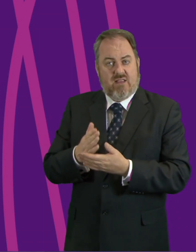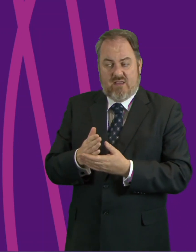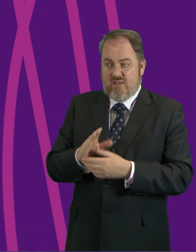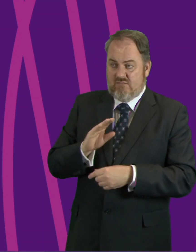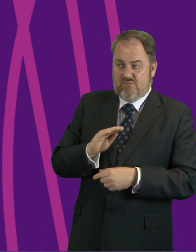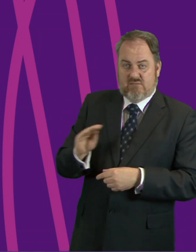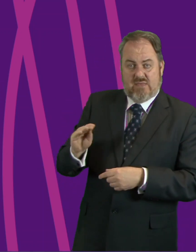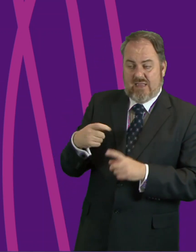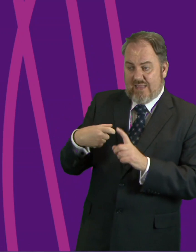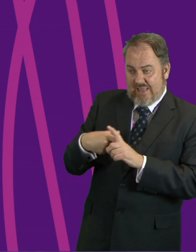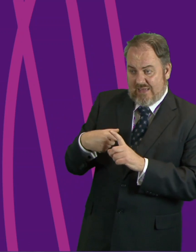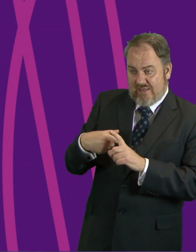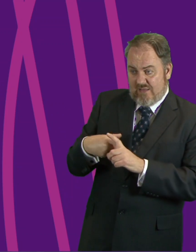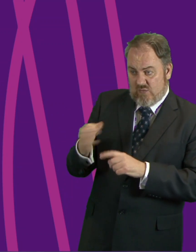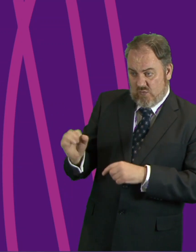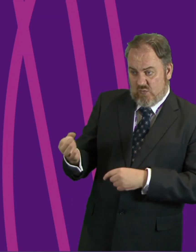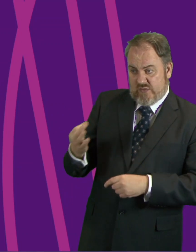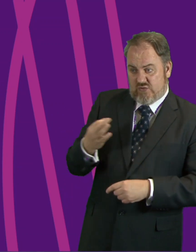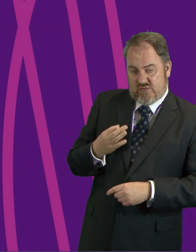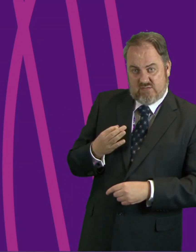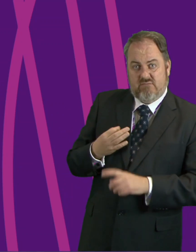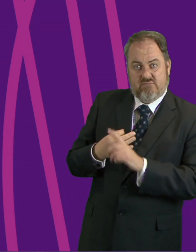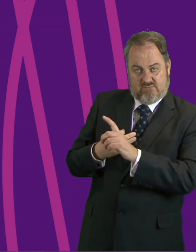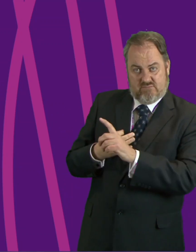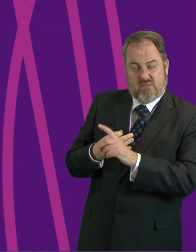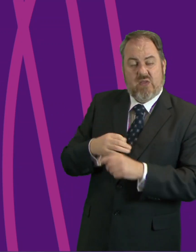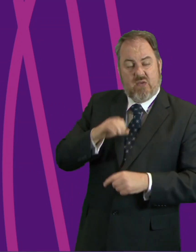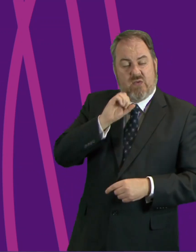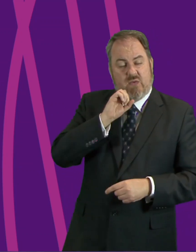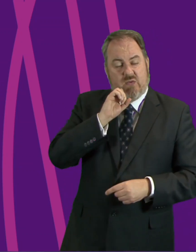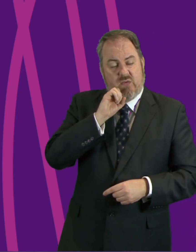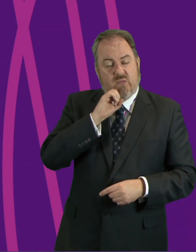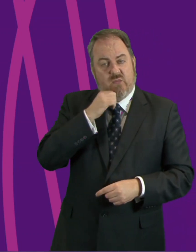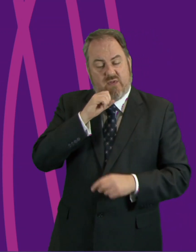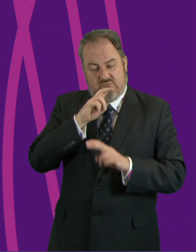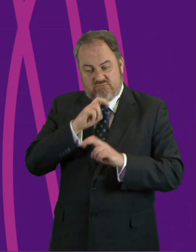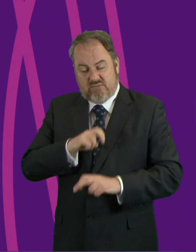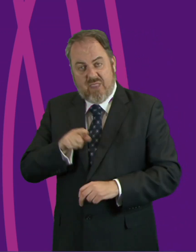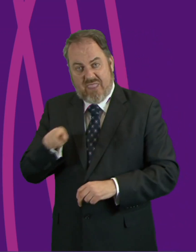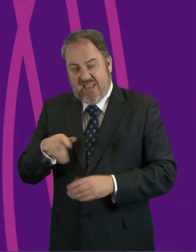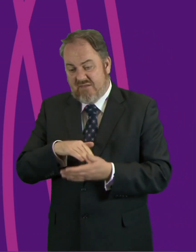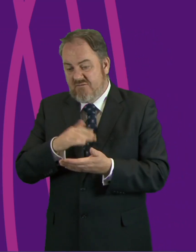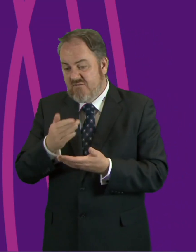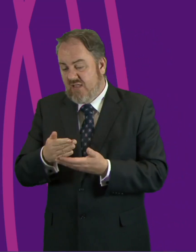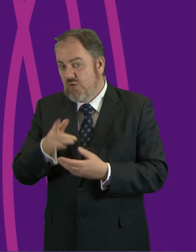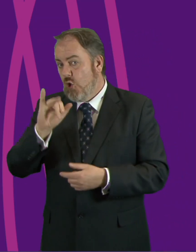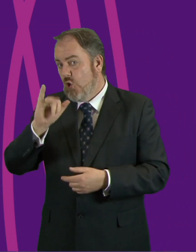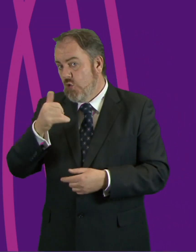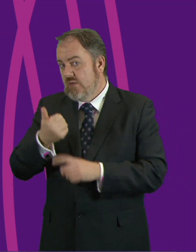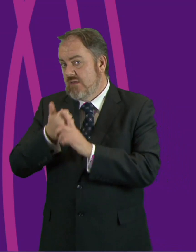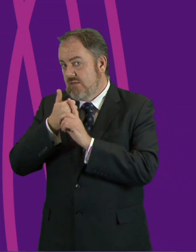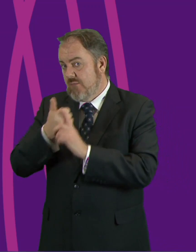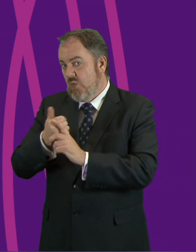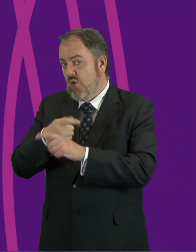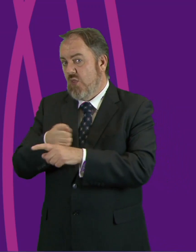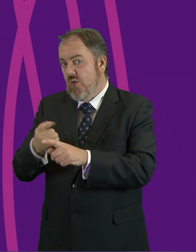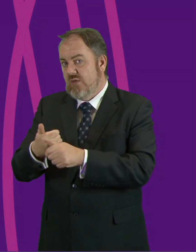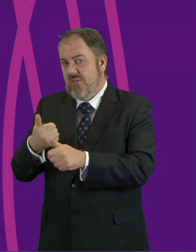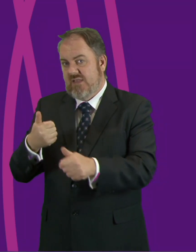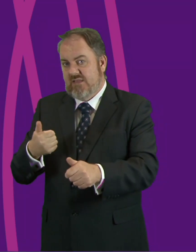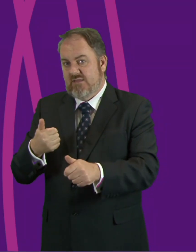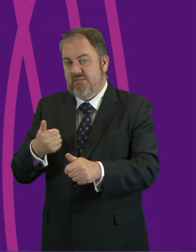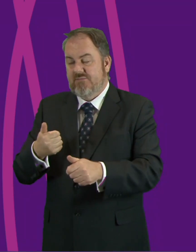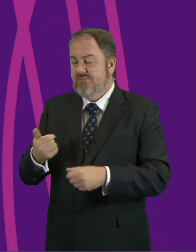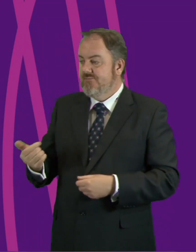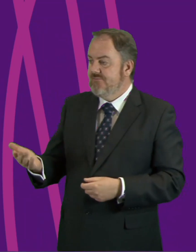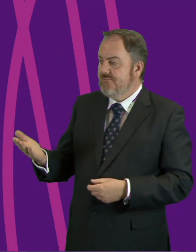could look at, with some of these companies, whether that fund in particular may offer them some support. Edward Mountain, to be followed